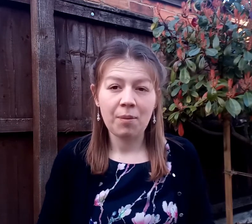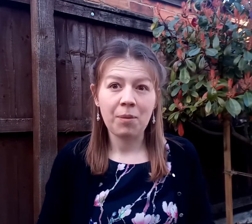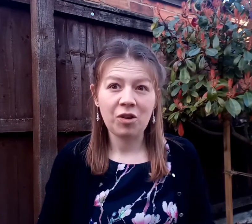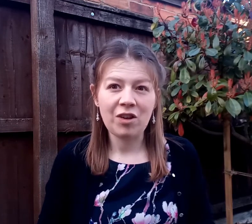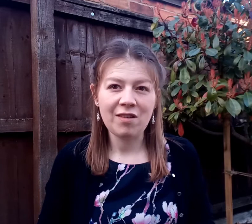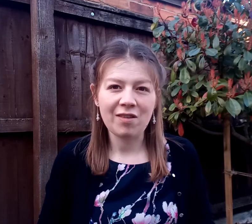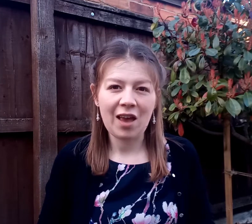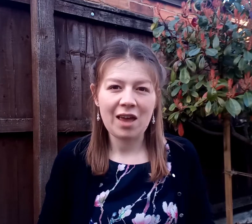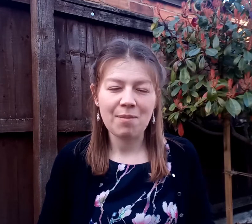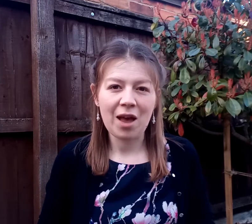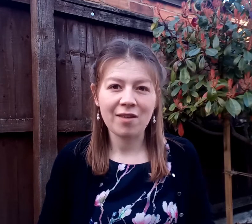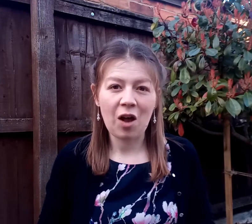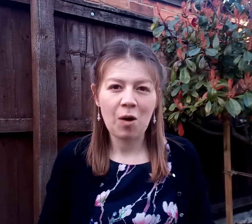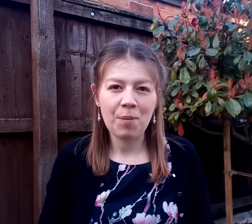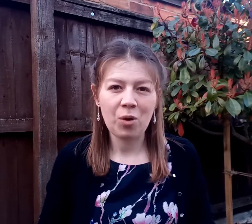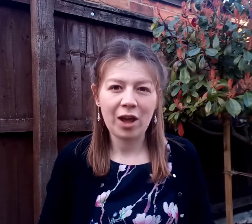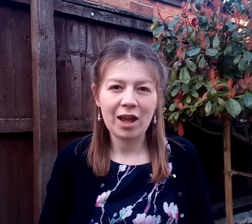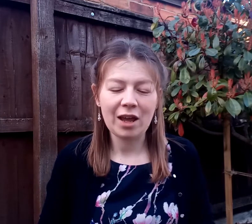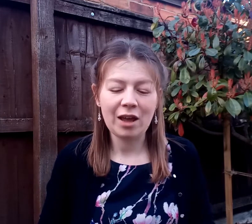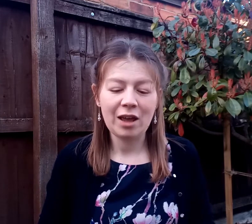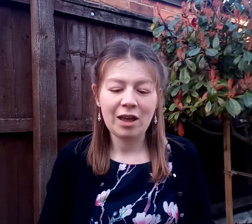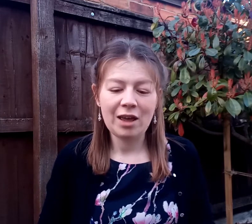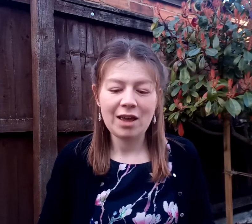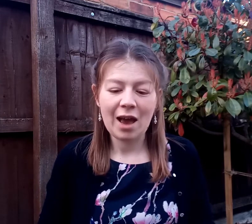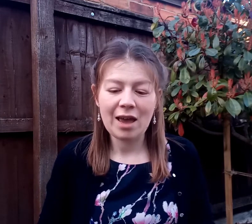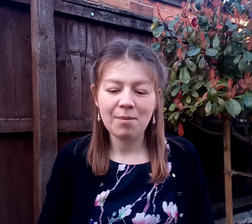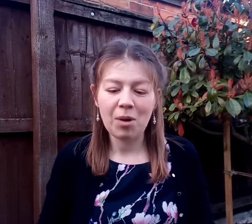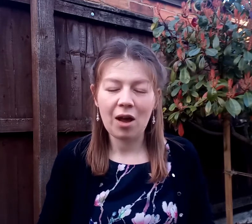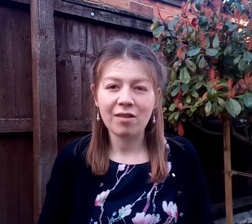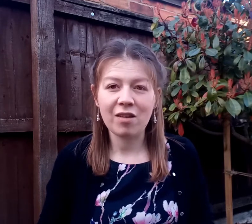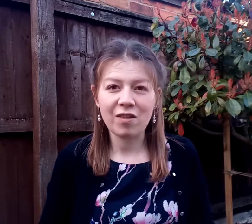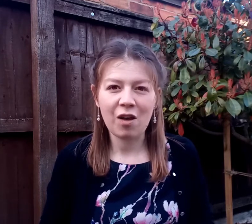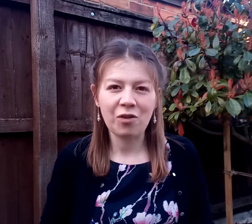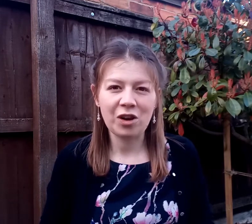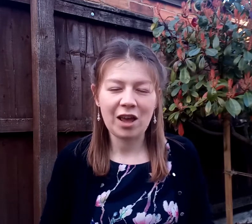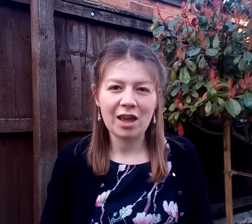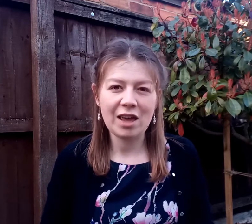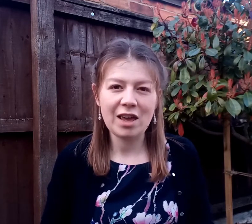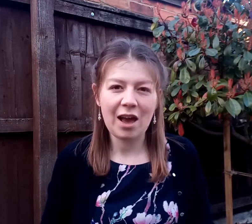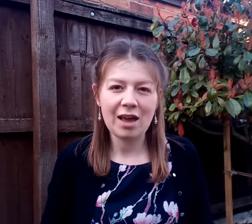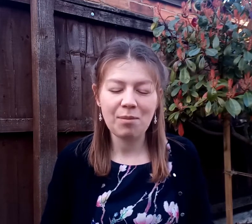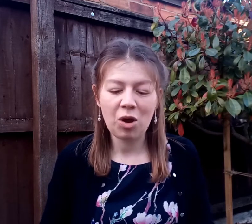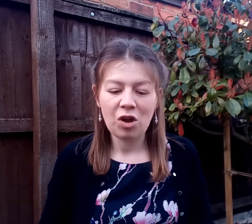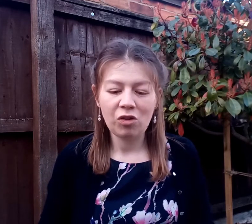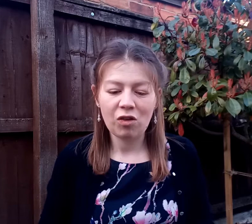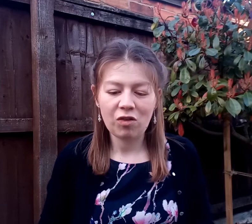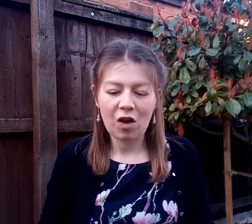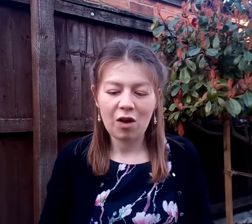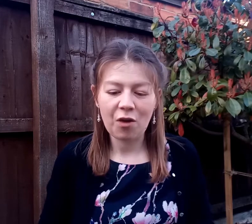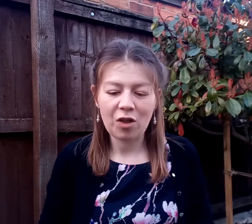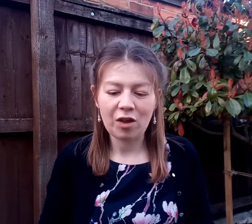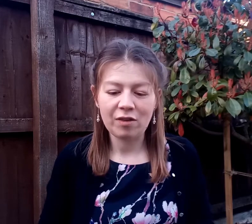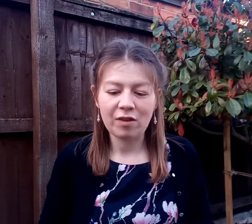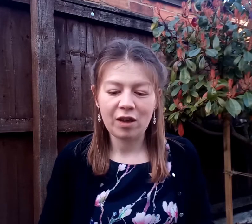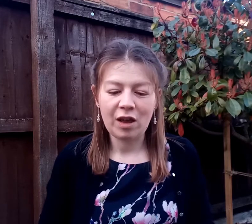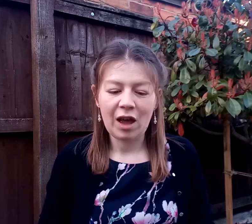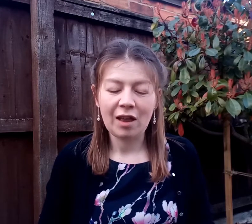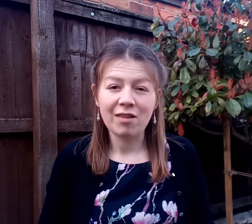But Jesus came as a humble king. He came as a servant king. He came to serve others and to